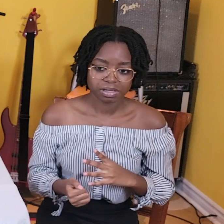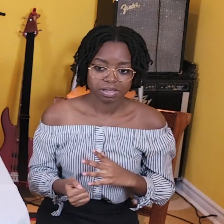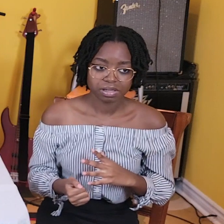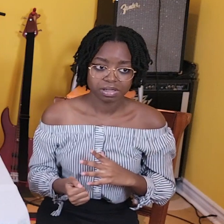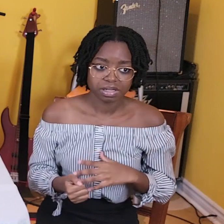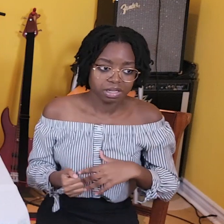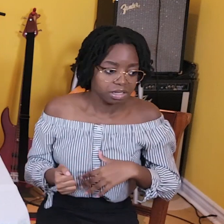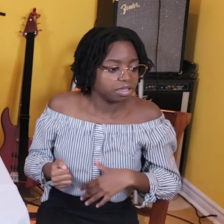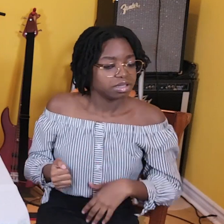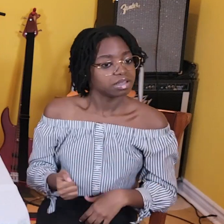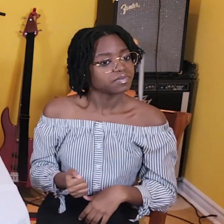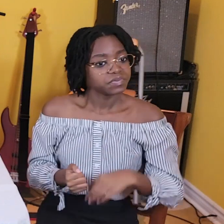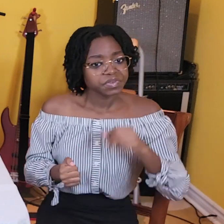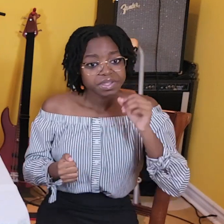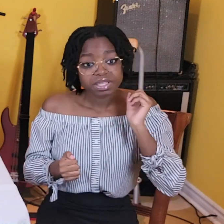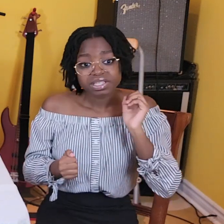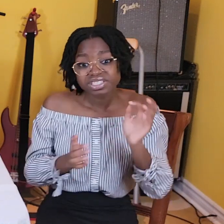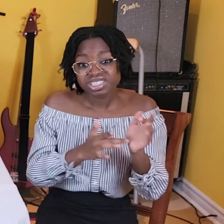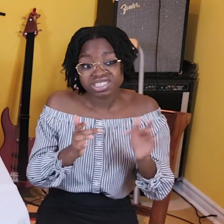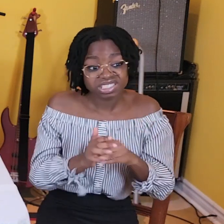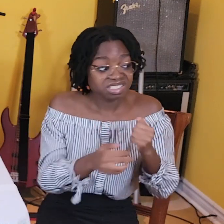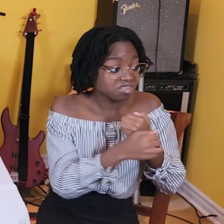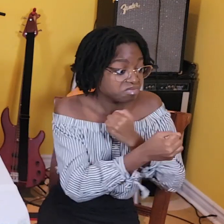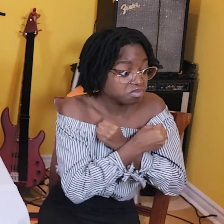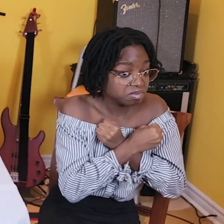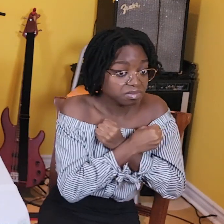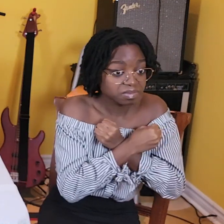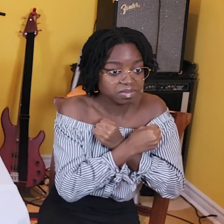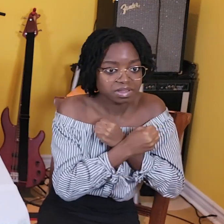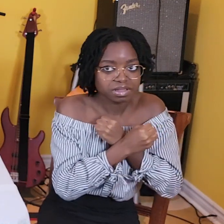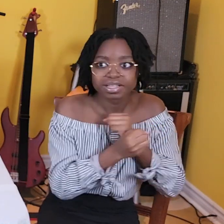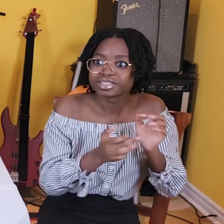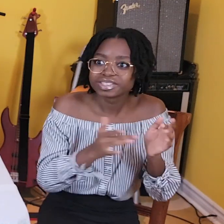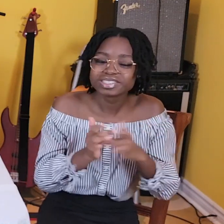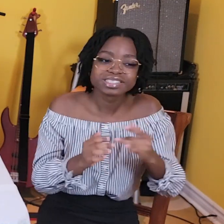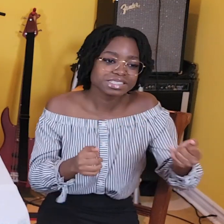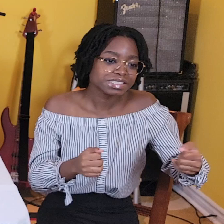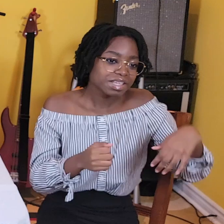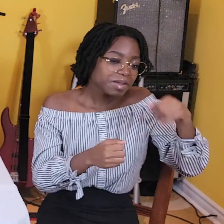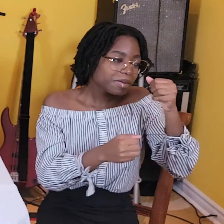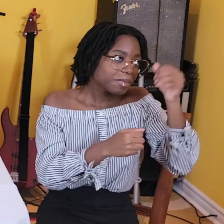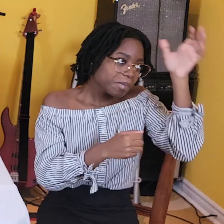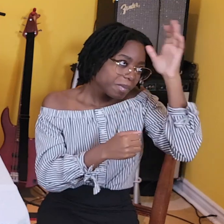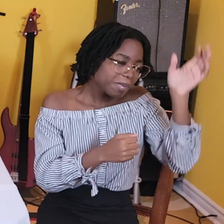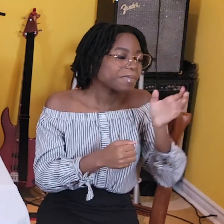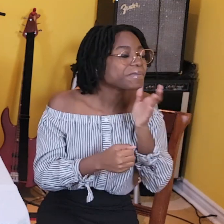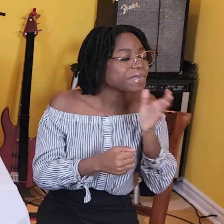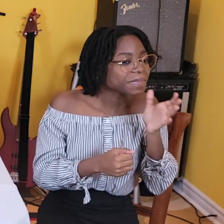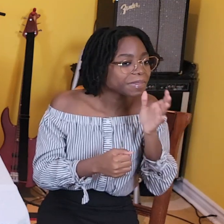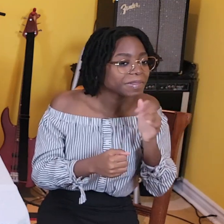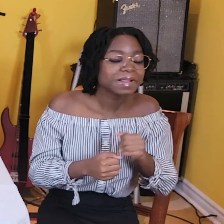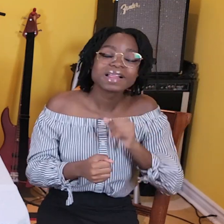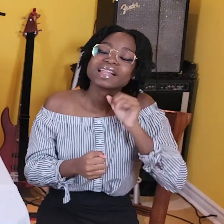his mother, his disciples, to everybody. But I want us to look at